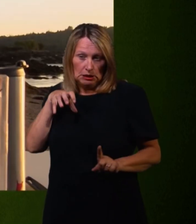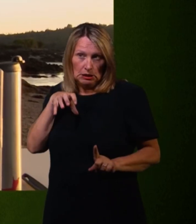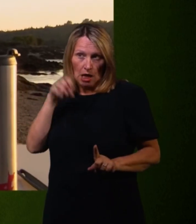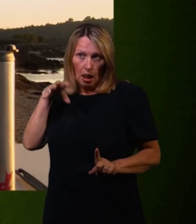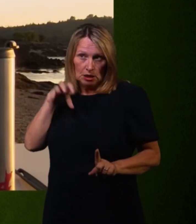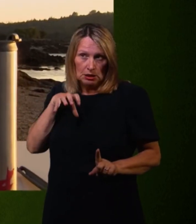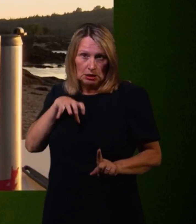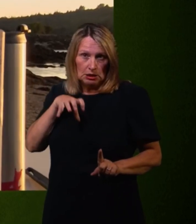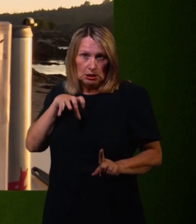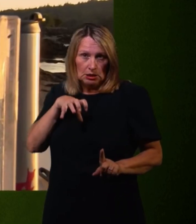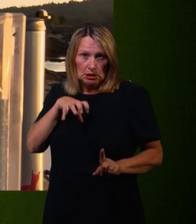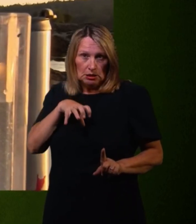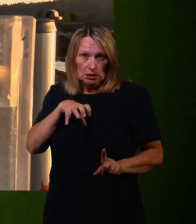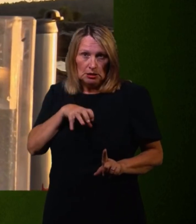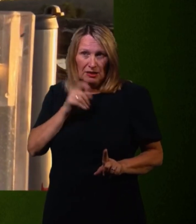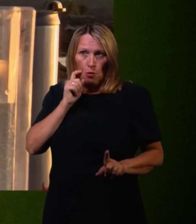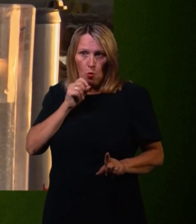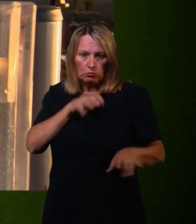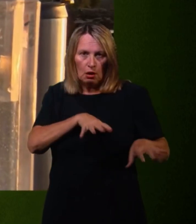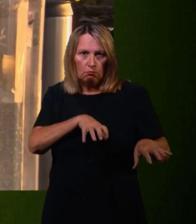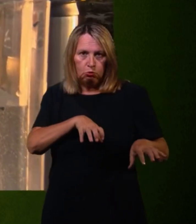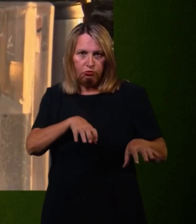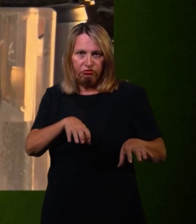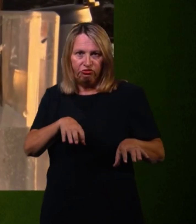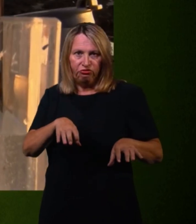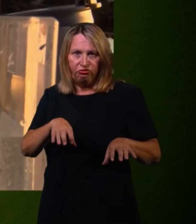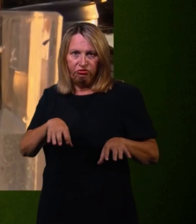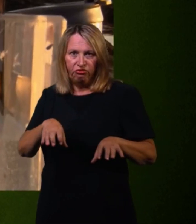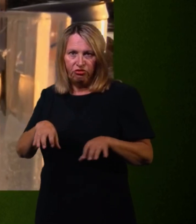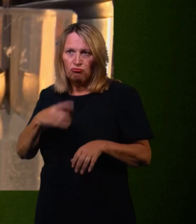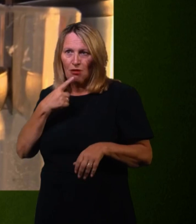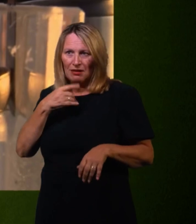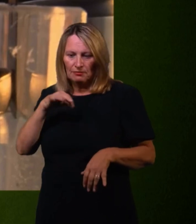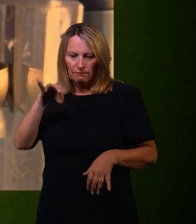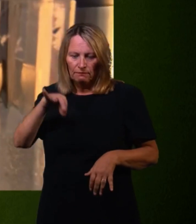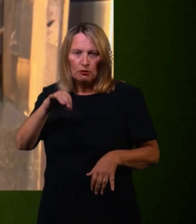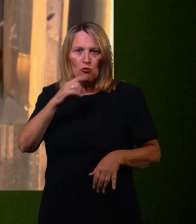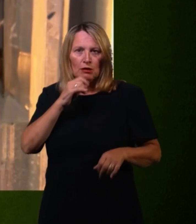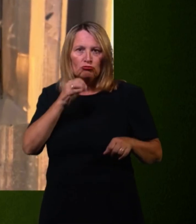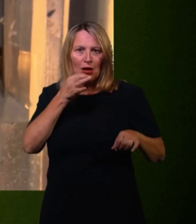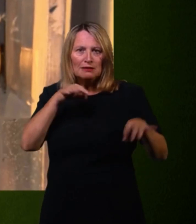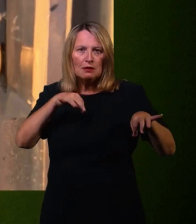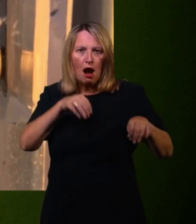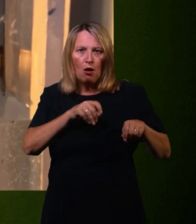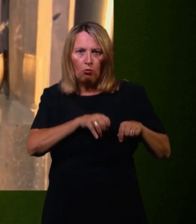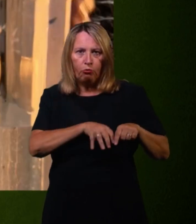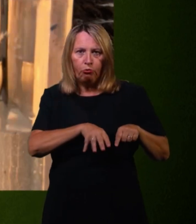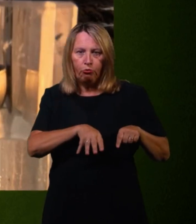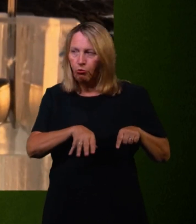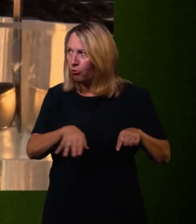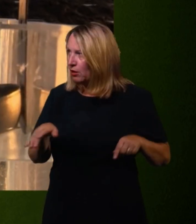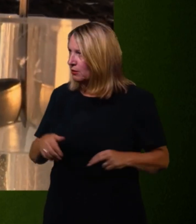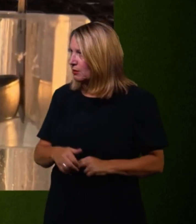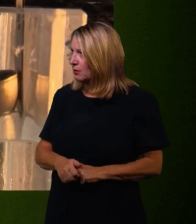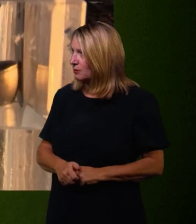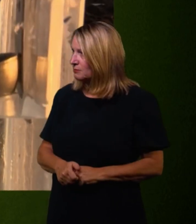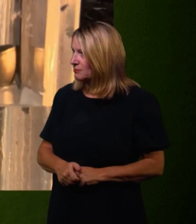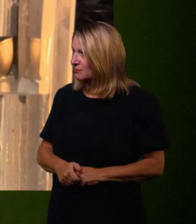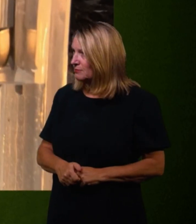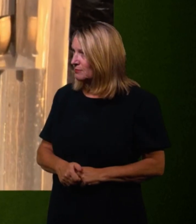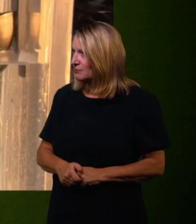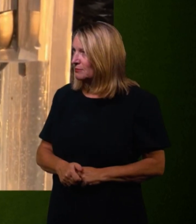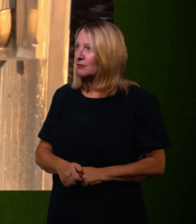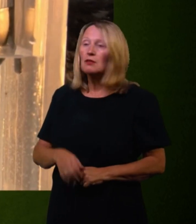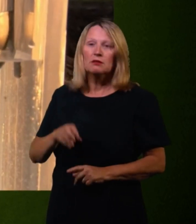to put a good amount of red food coloring into that little ladle there. And then to represent the sun